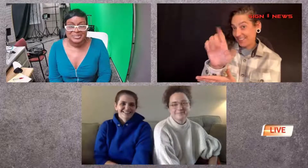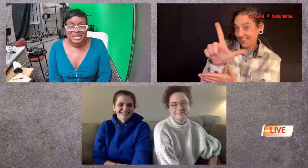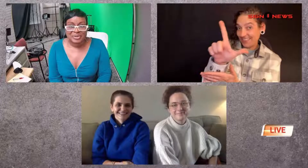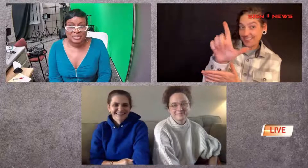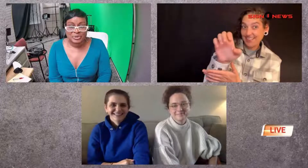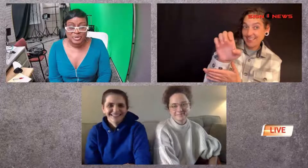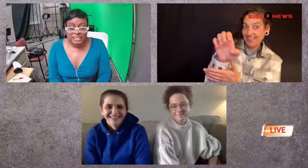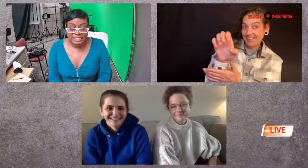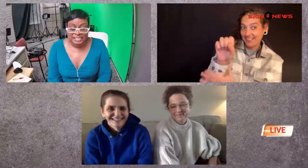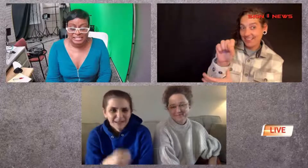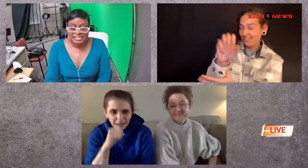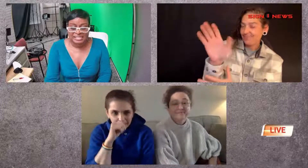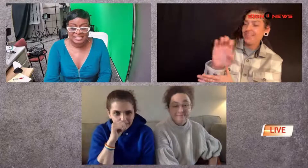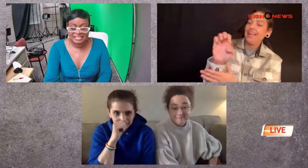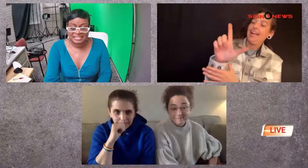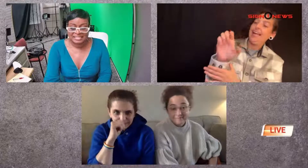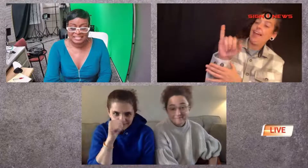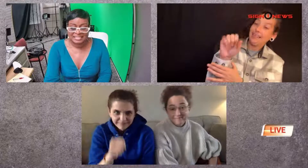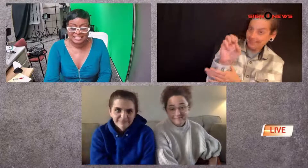So now you, Eleise,